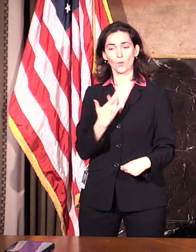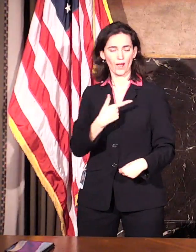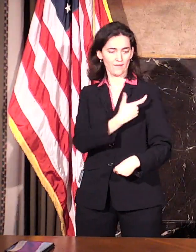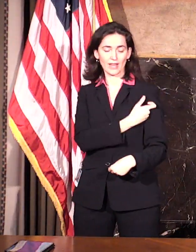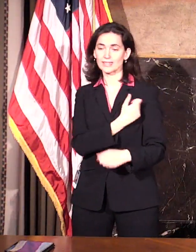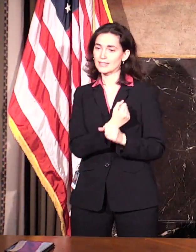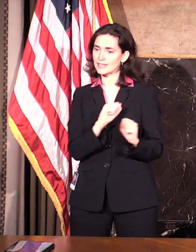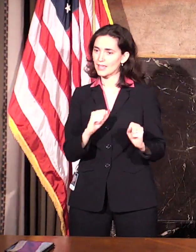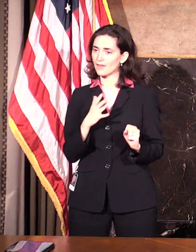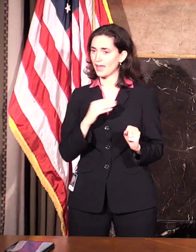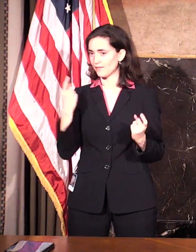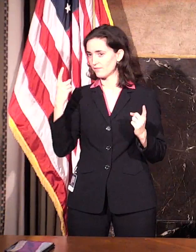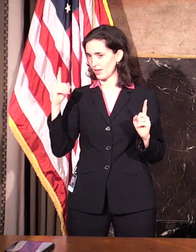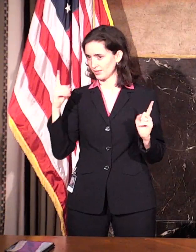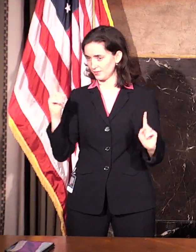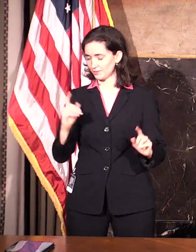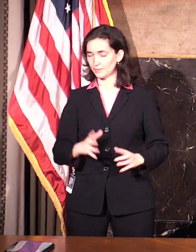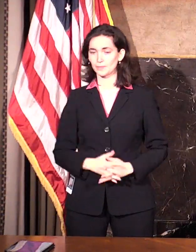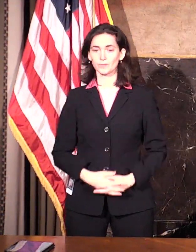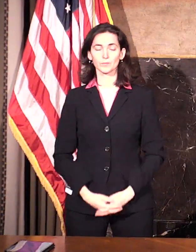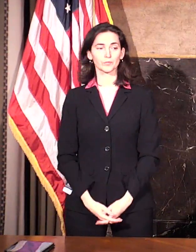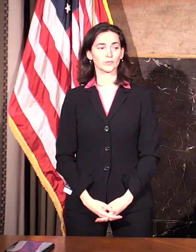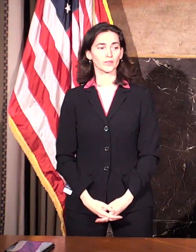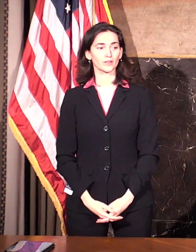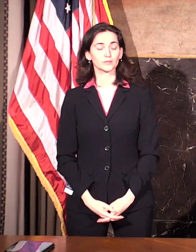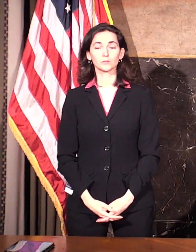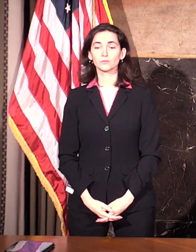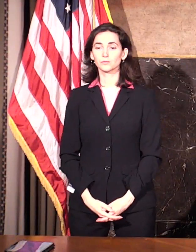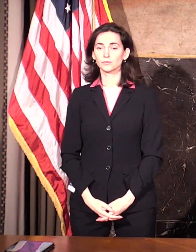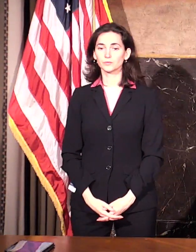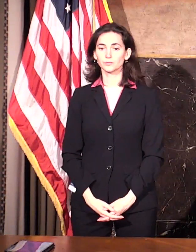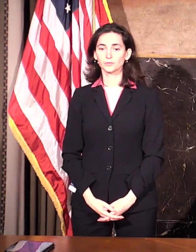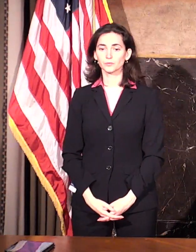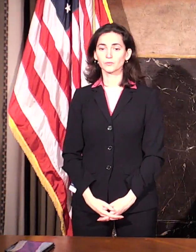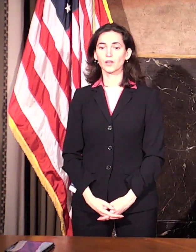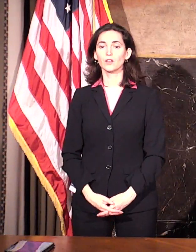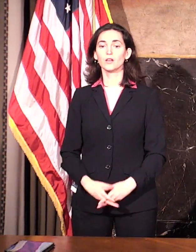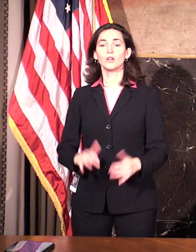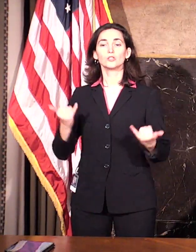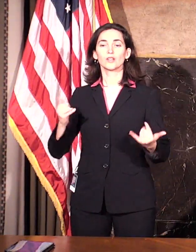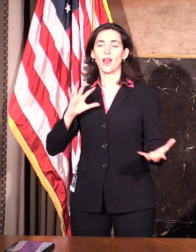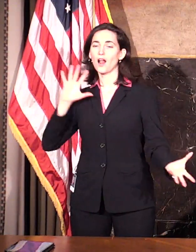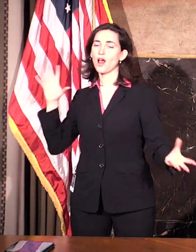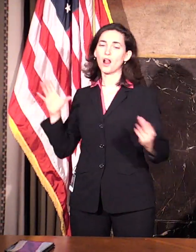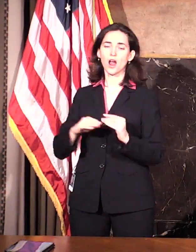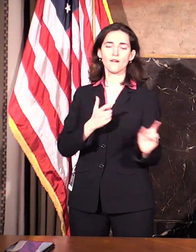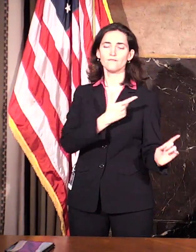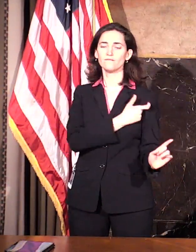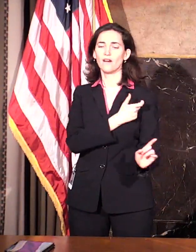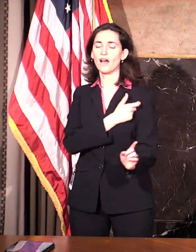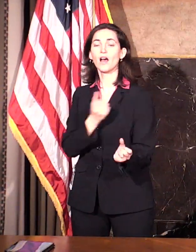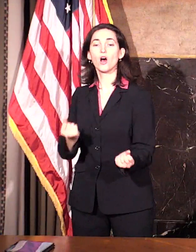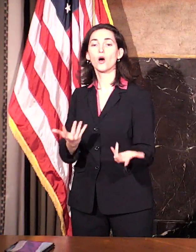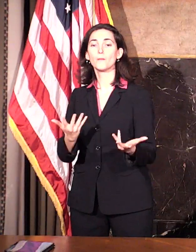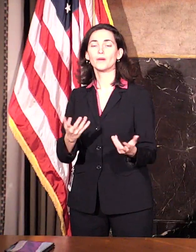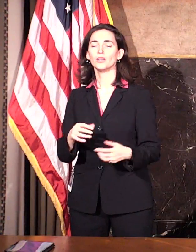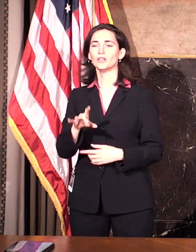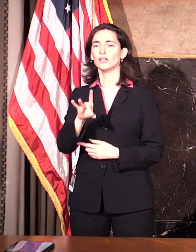and effective. To date, we've administered a little more than